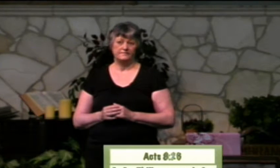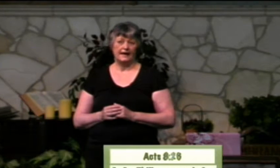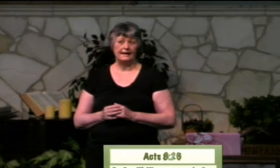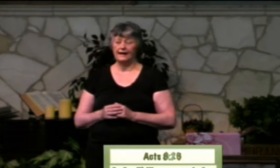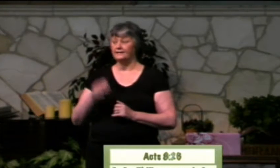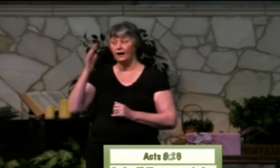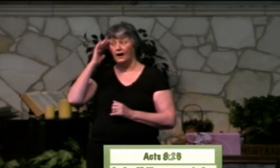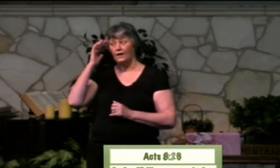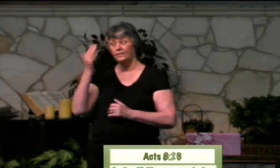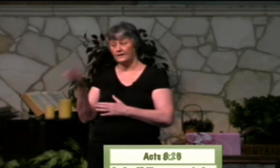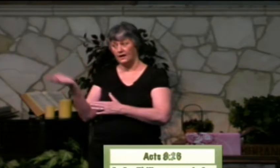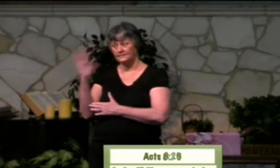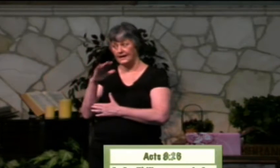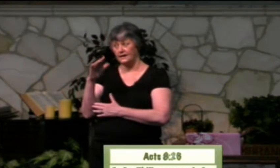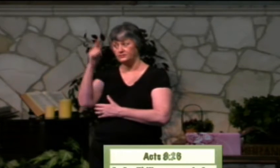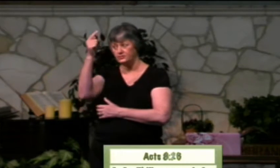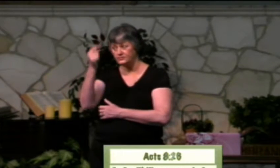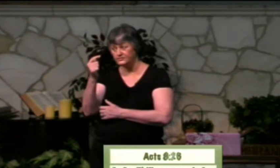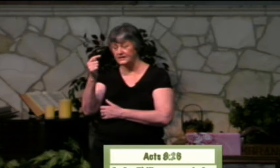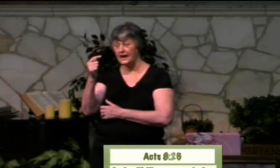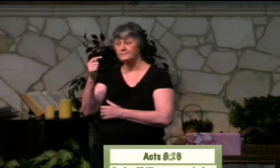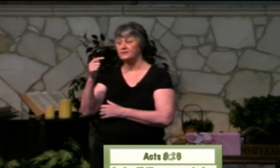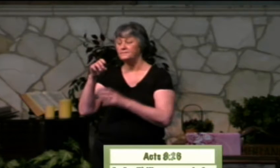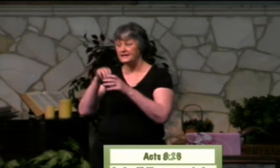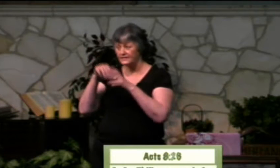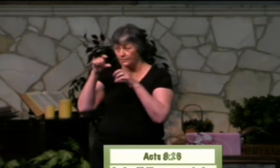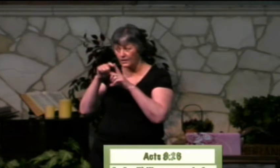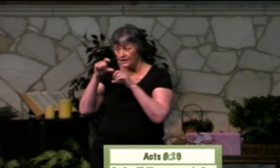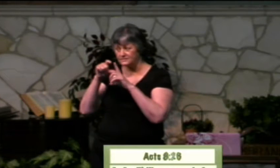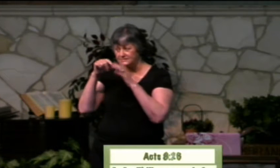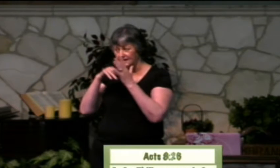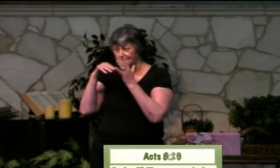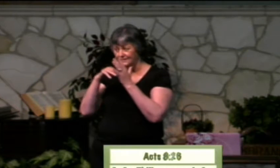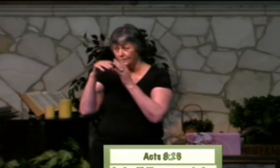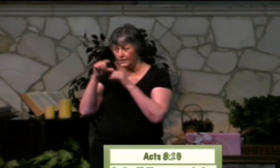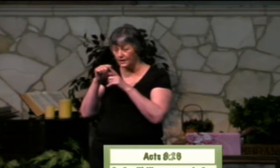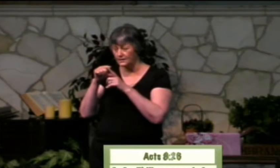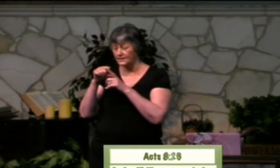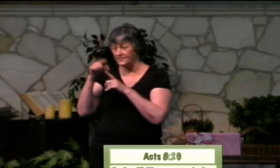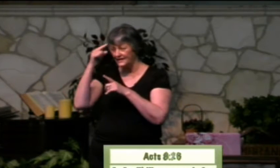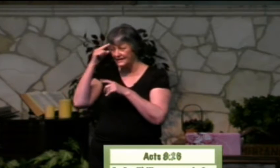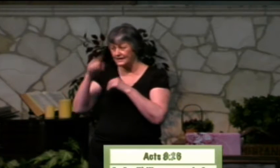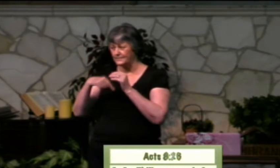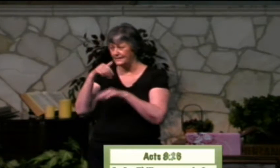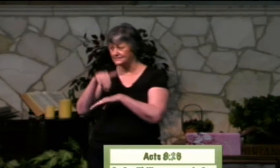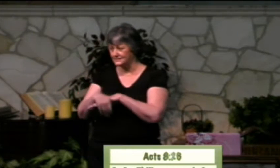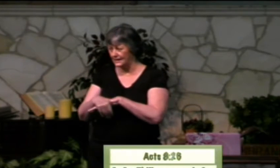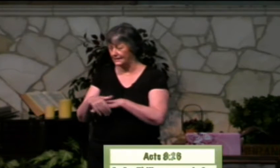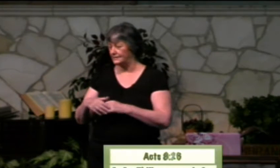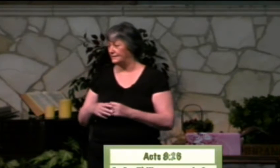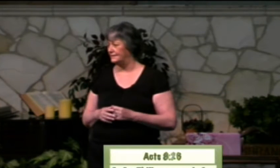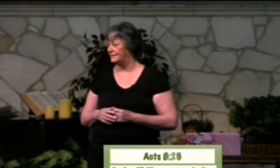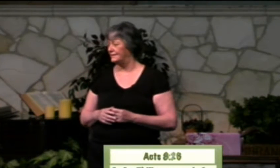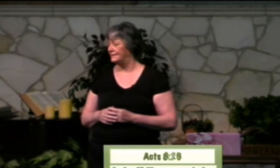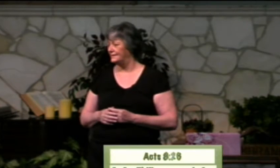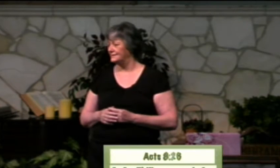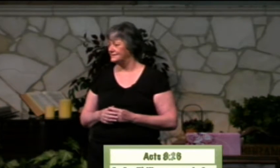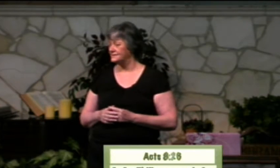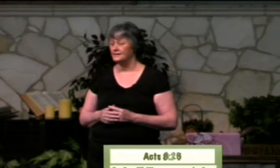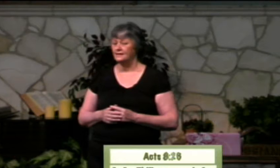And I know that all day on Tuesday I'm going to be in the Word, studying the Word and thinking about tonight.